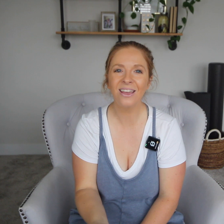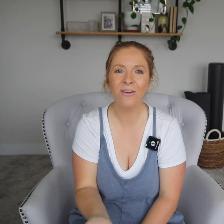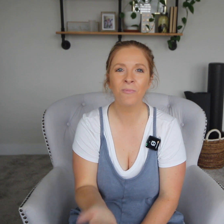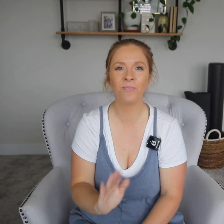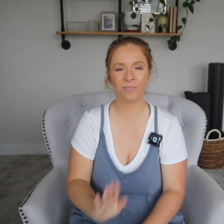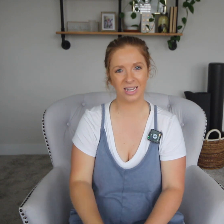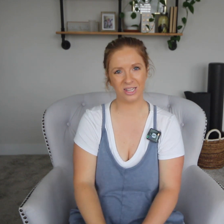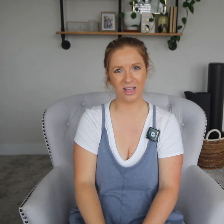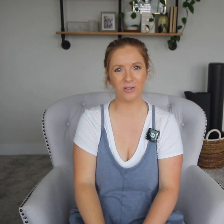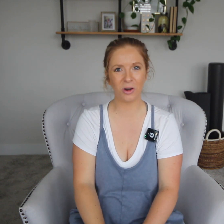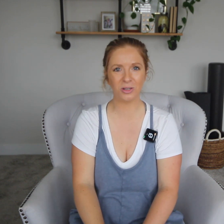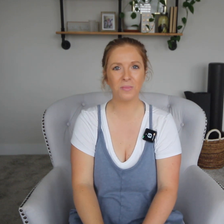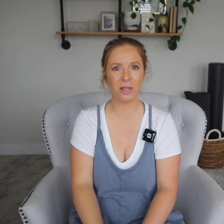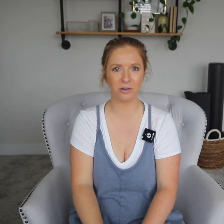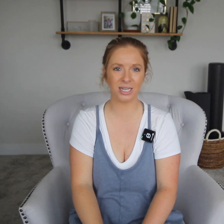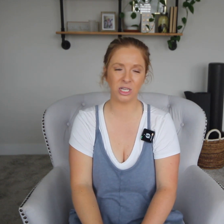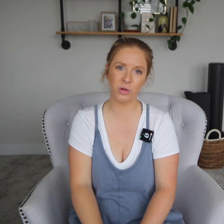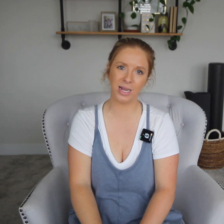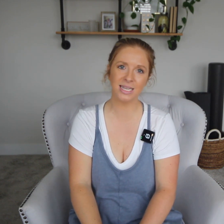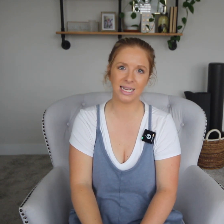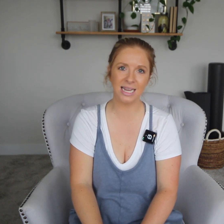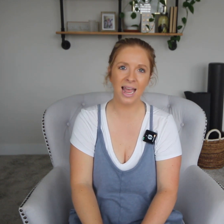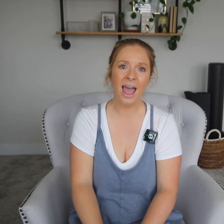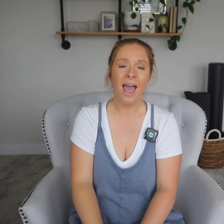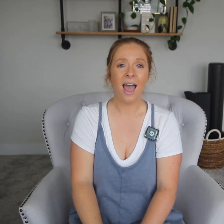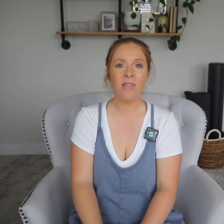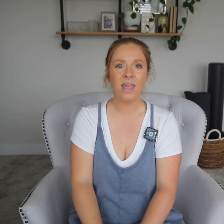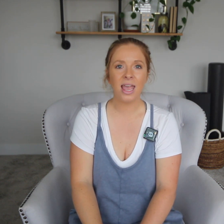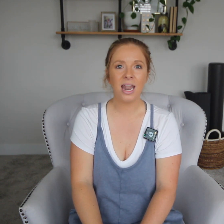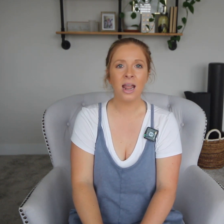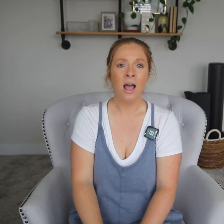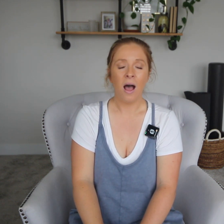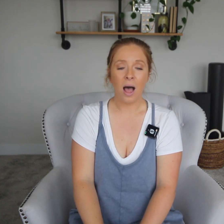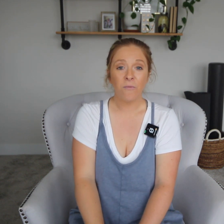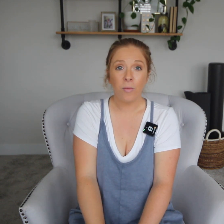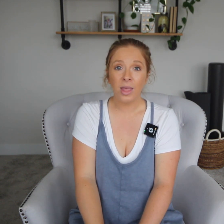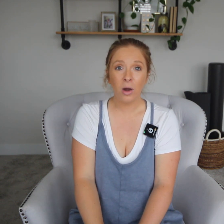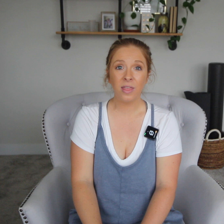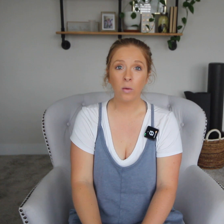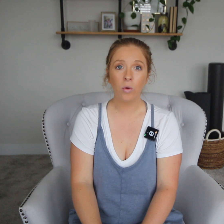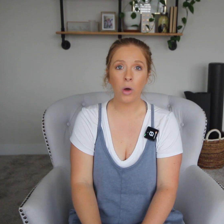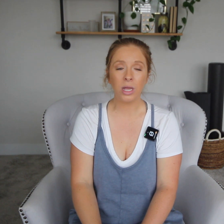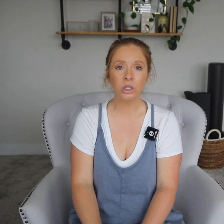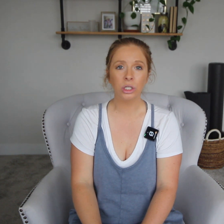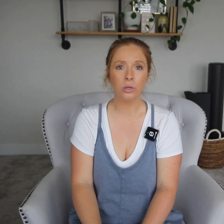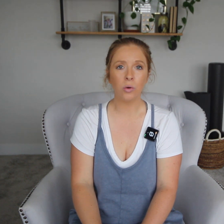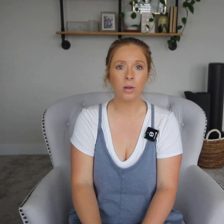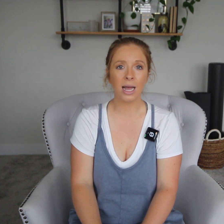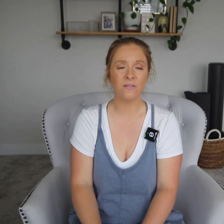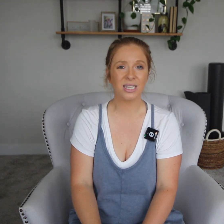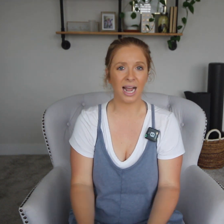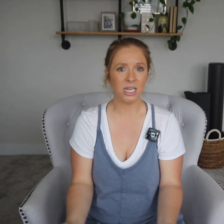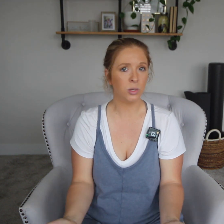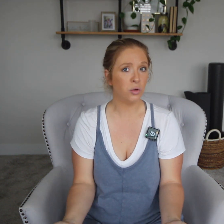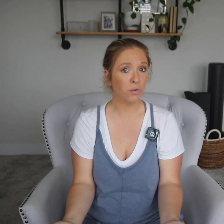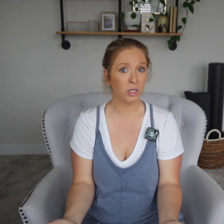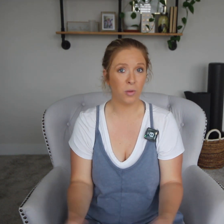you. So those are some other signs you might see. And then from there, I think we'll go into kind of signs we do for some yoga